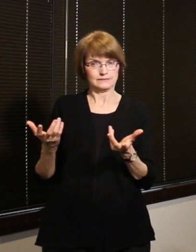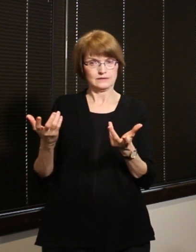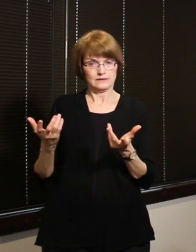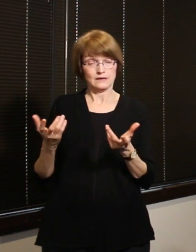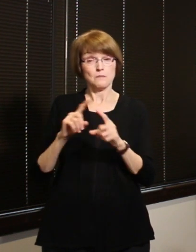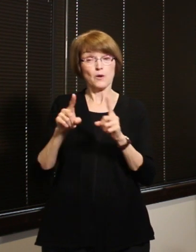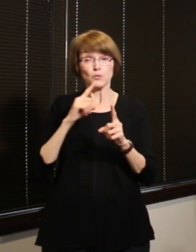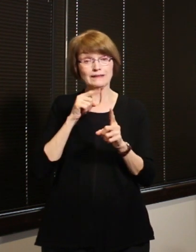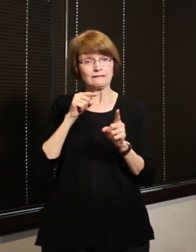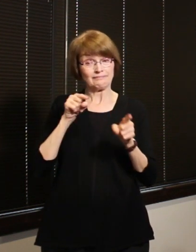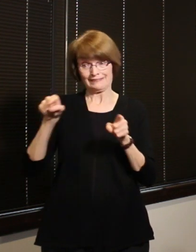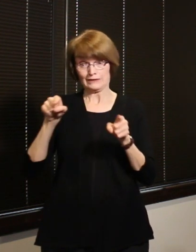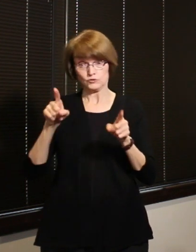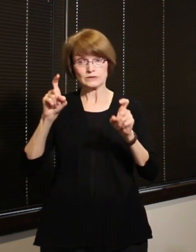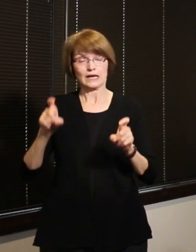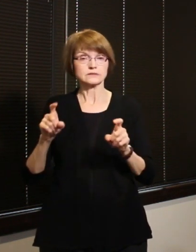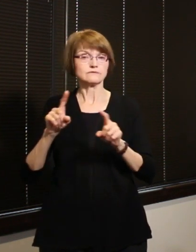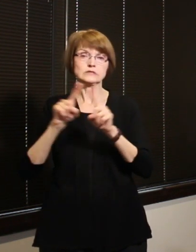different purposes.